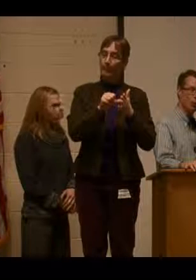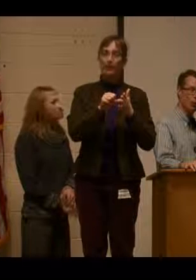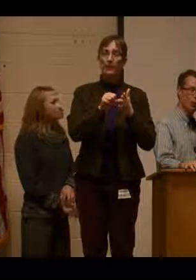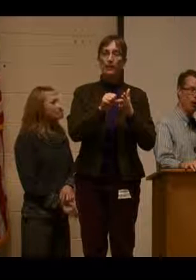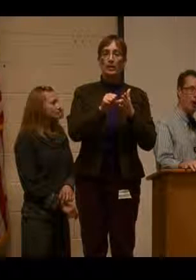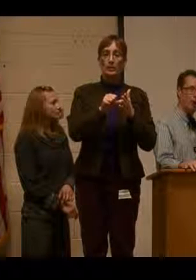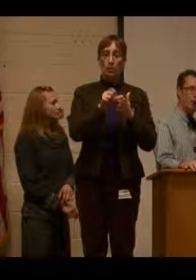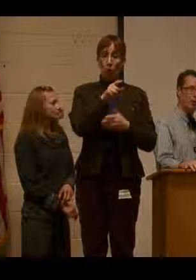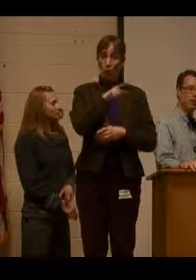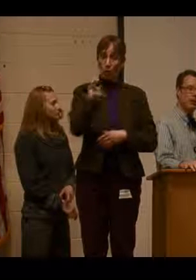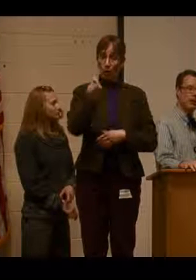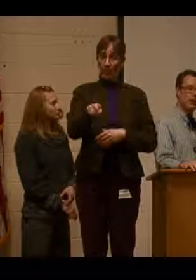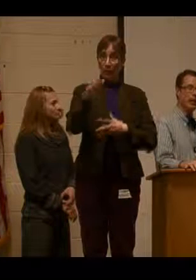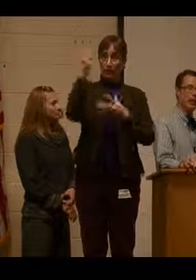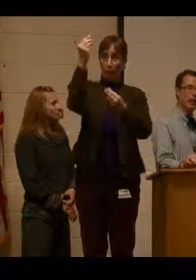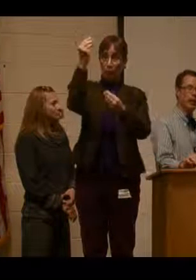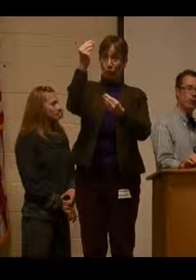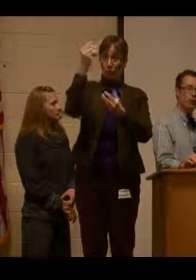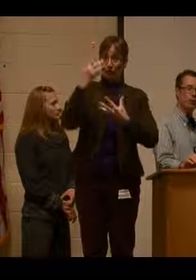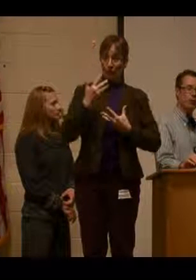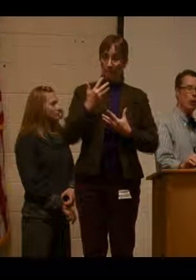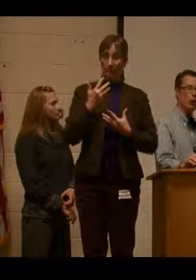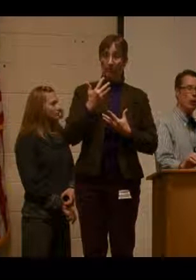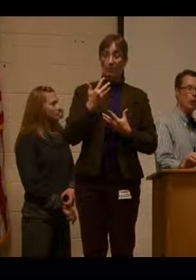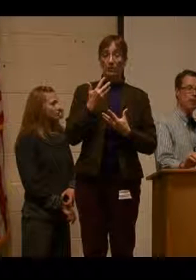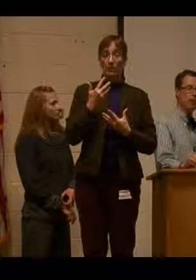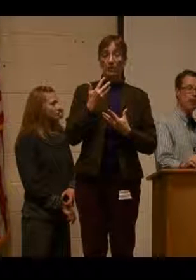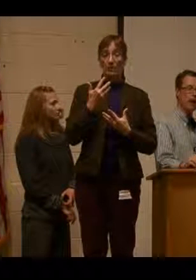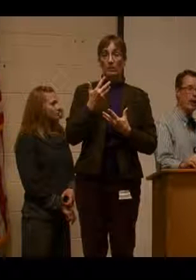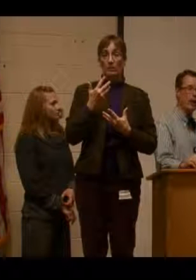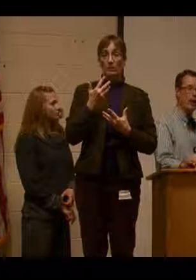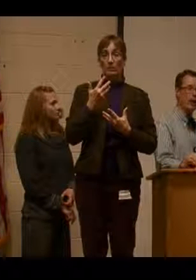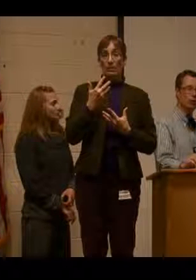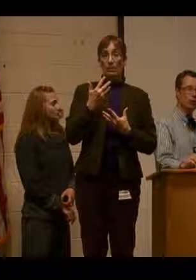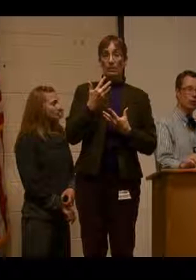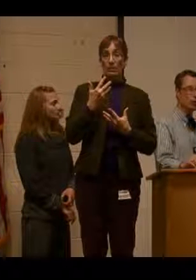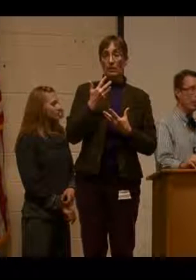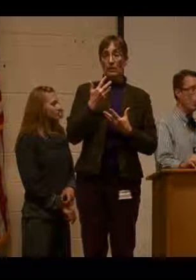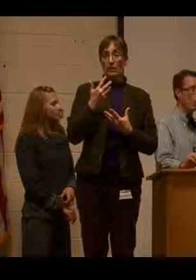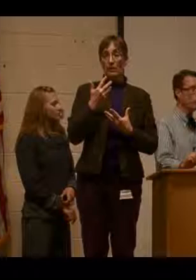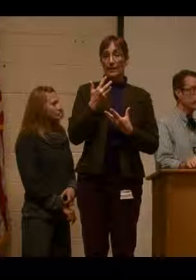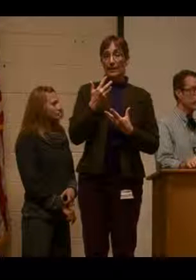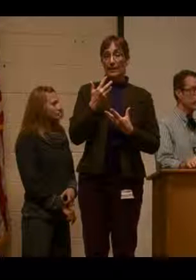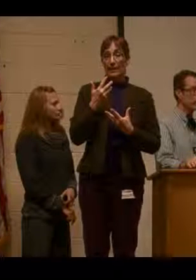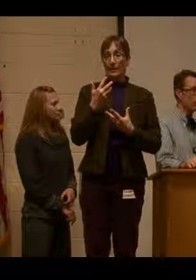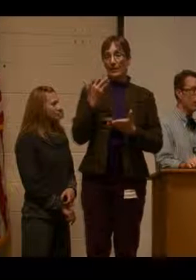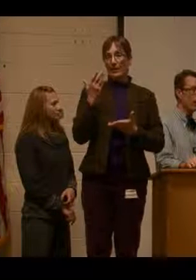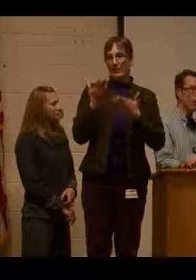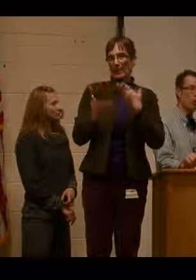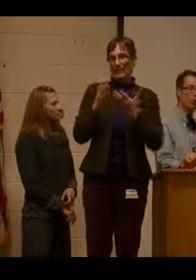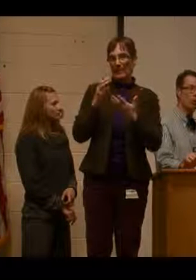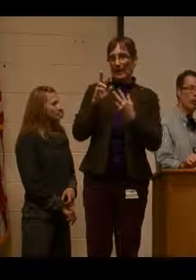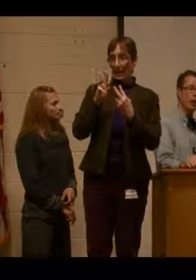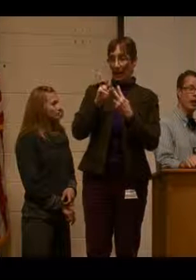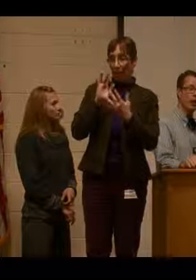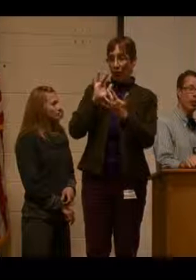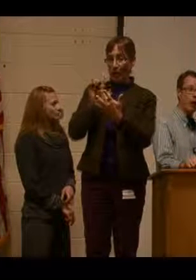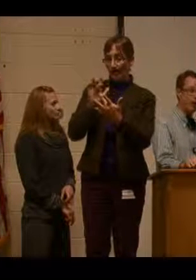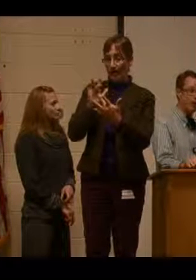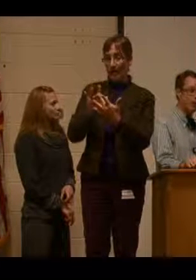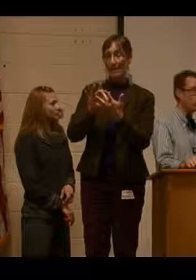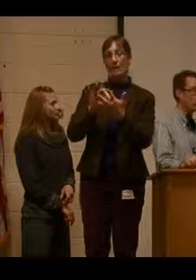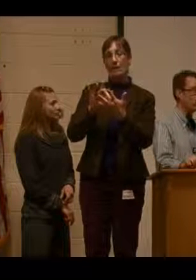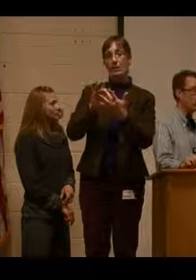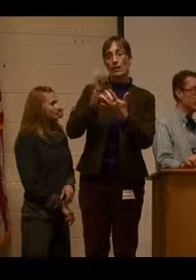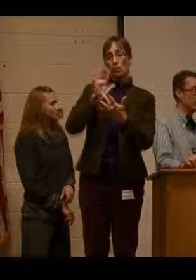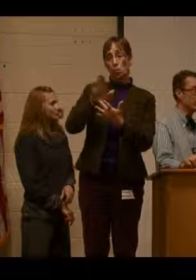either through your child's student advocate or Tara Lynn Gray or JJ Ryan, who is a career